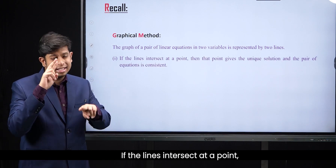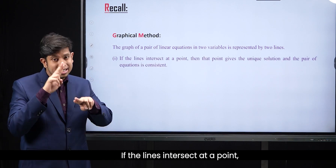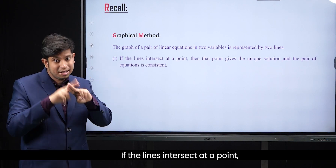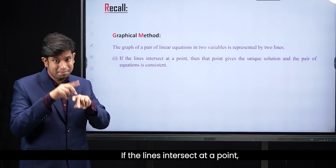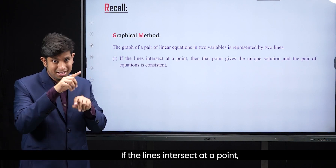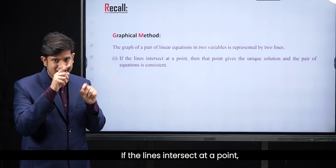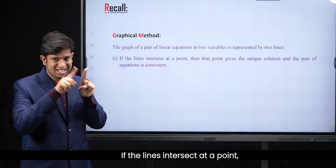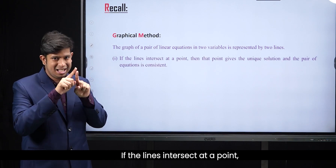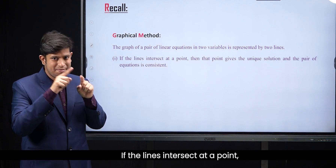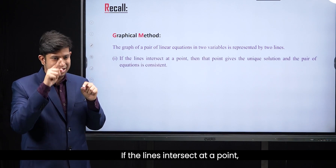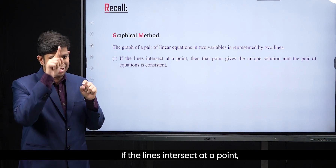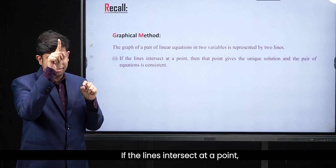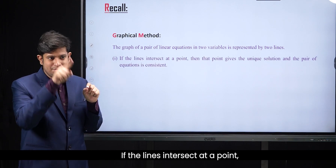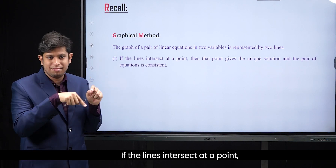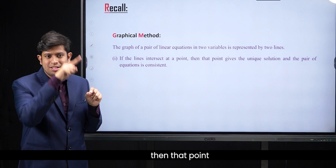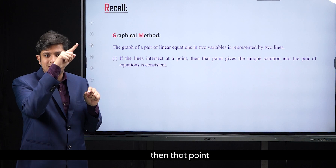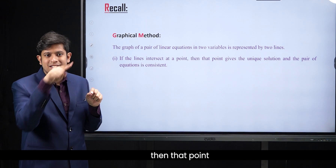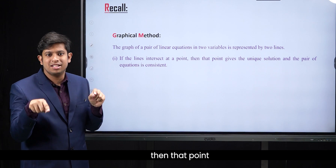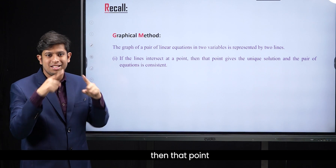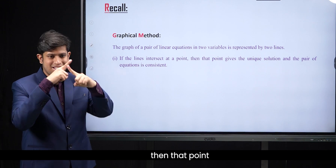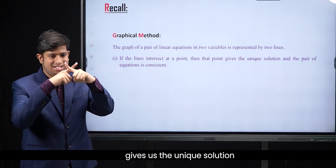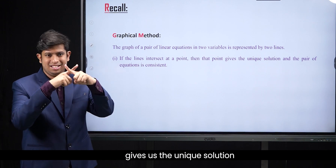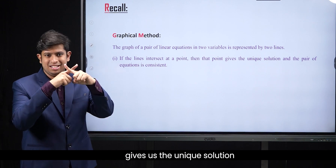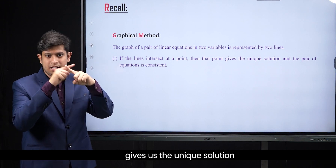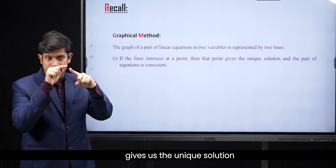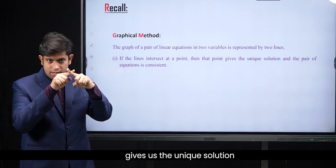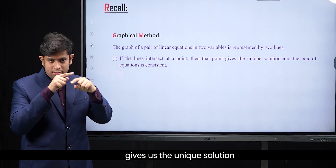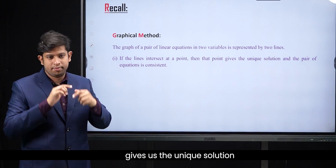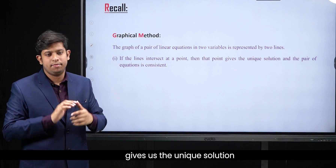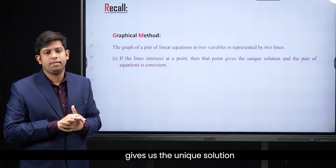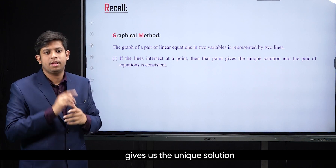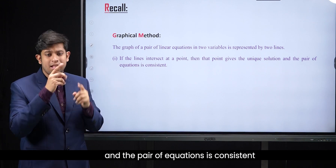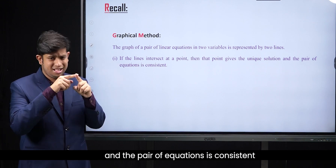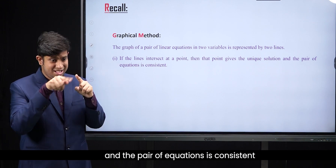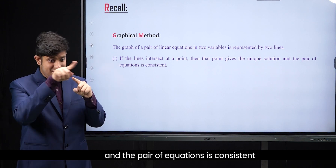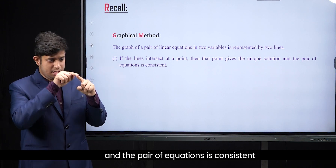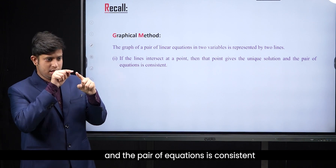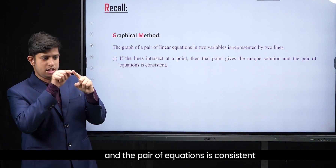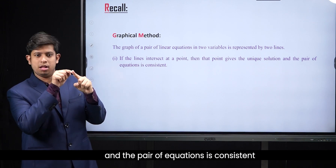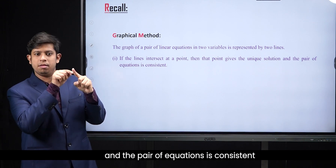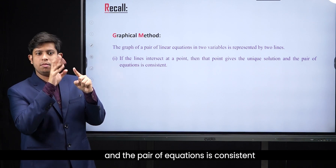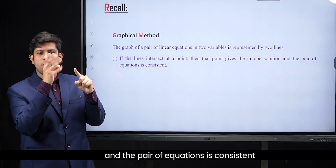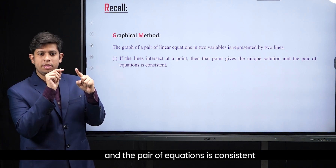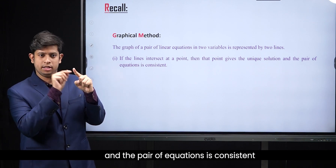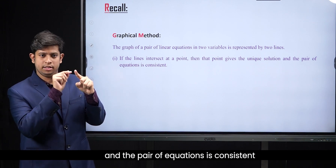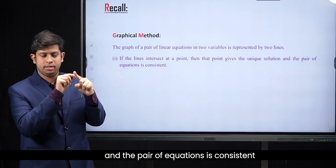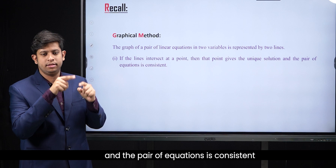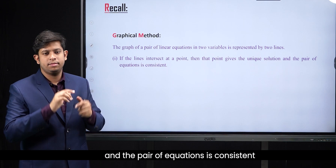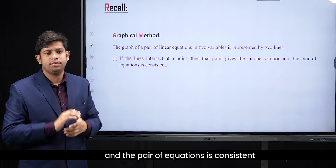If the lines intersect at a point, then that point gives us the unique solution and the pair of equations is consistent.